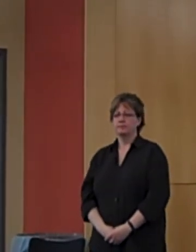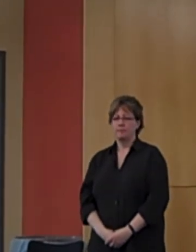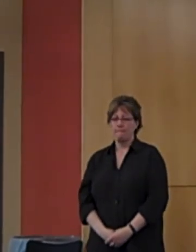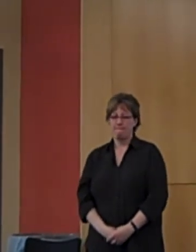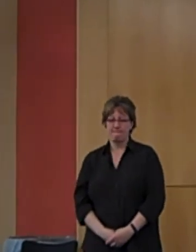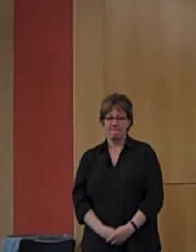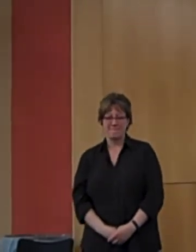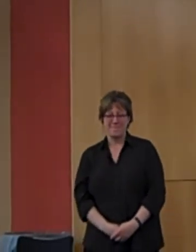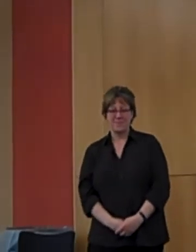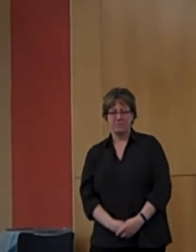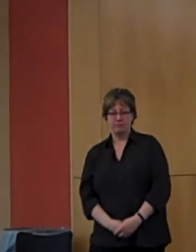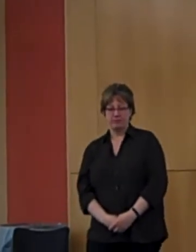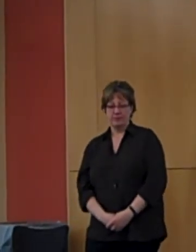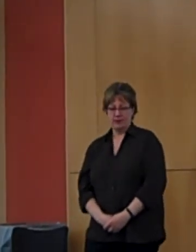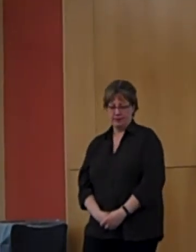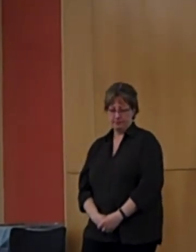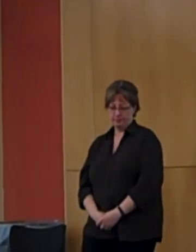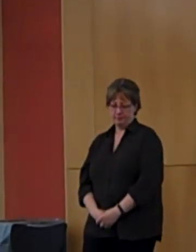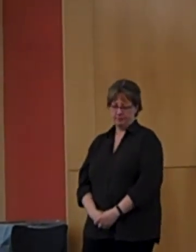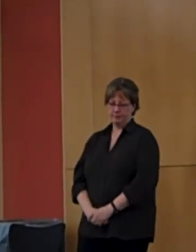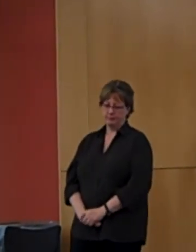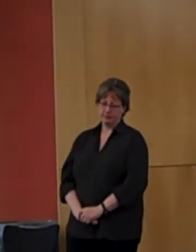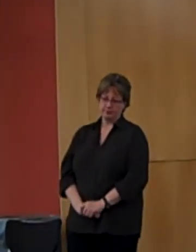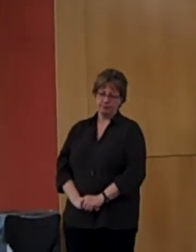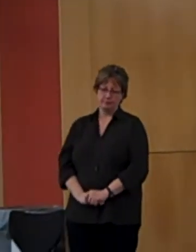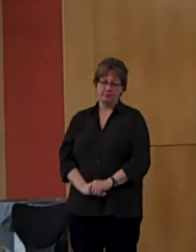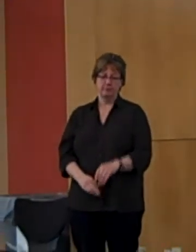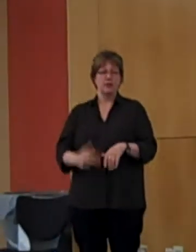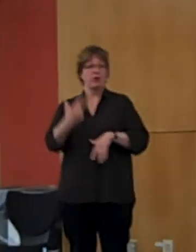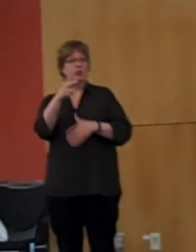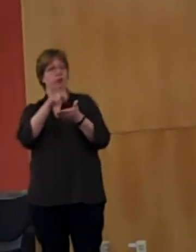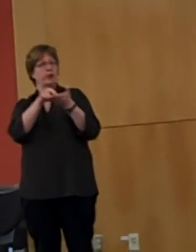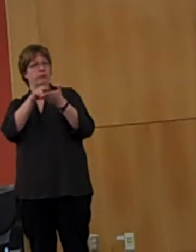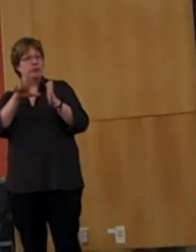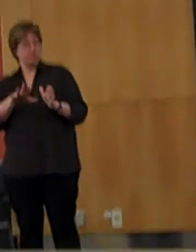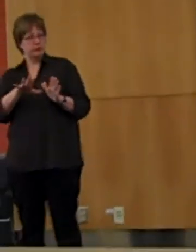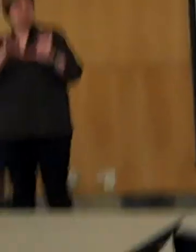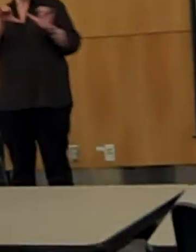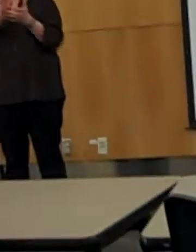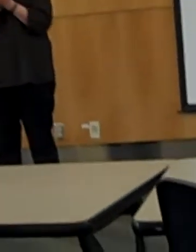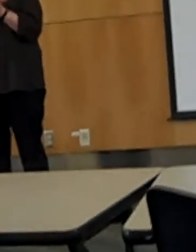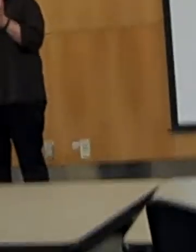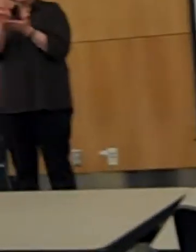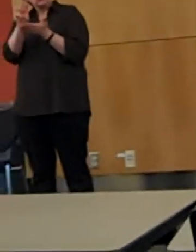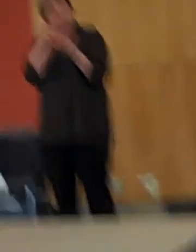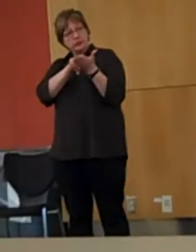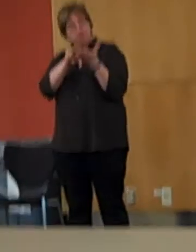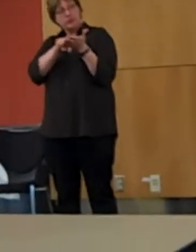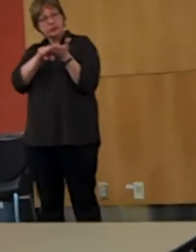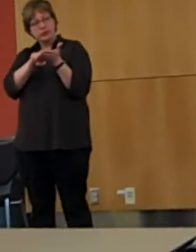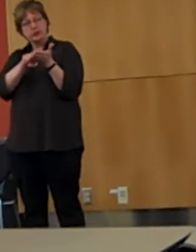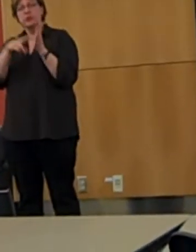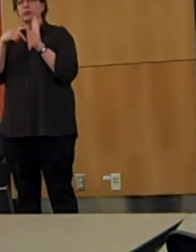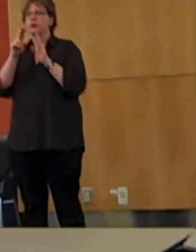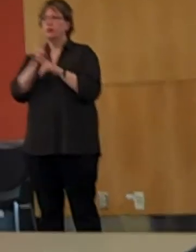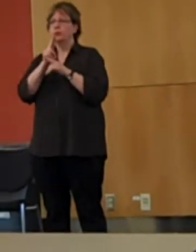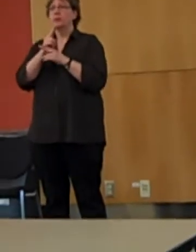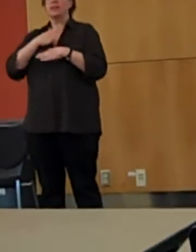researchers Palm, Elam, and Beerholz found after six weeks of incorporating a deep breathing meditative practice into